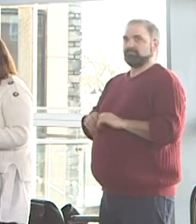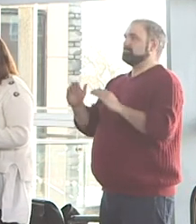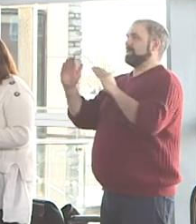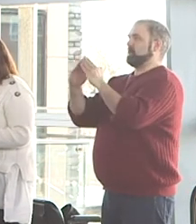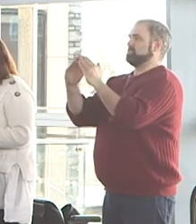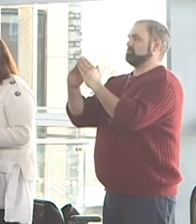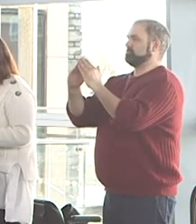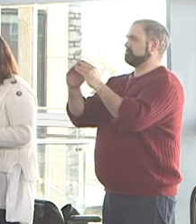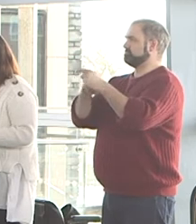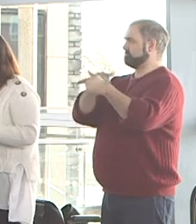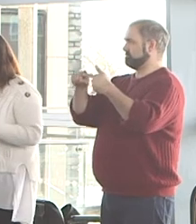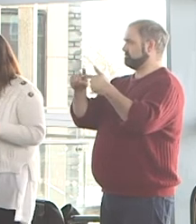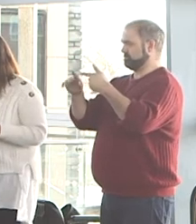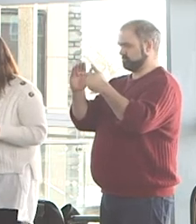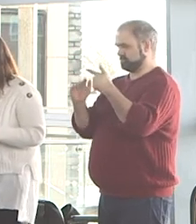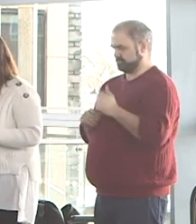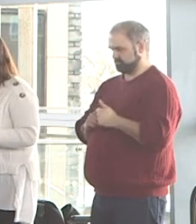Housing.